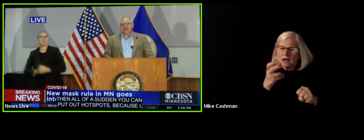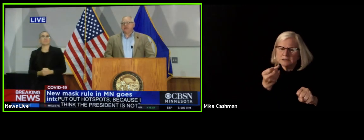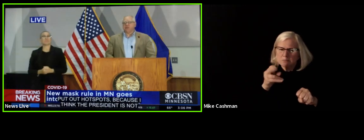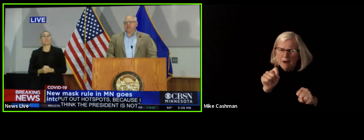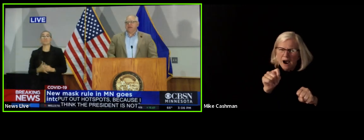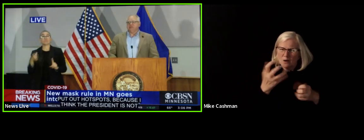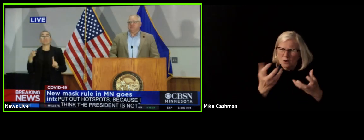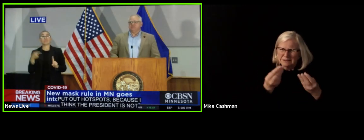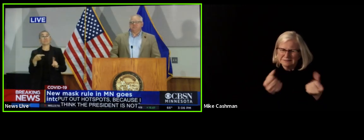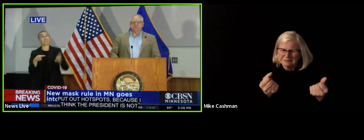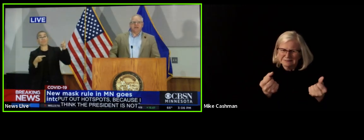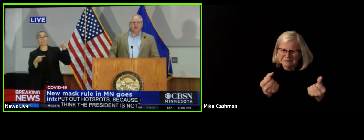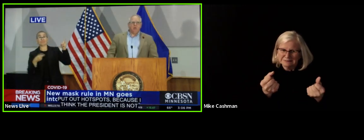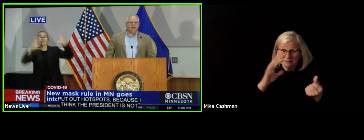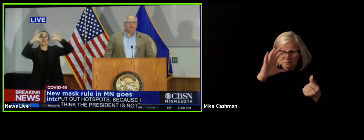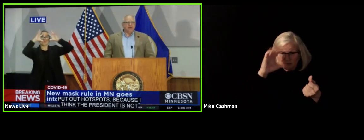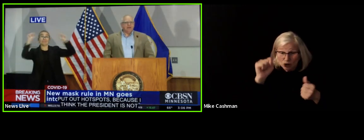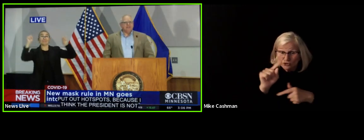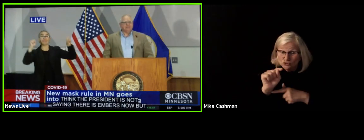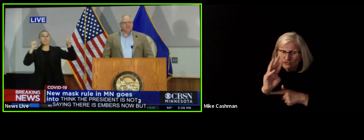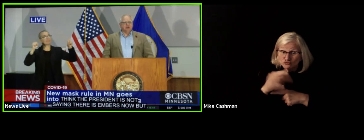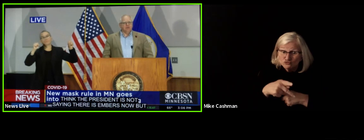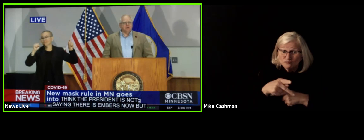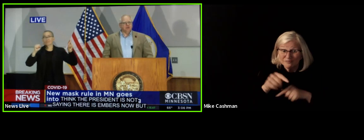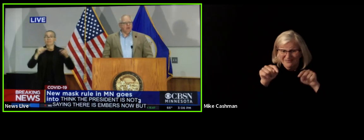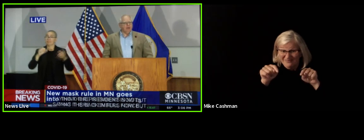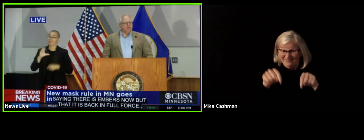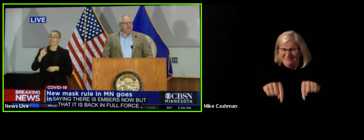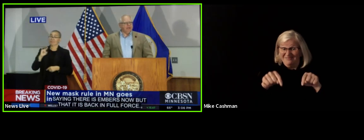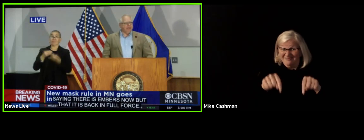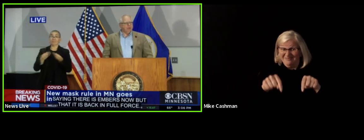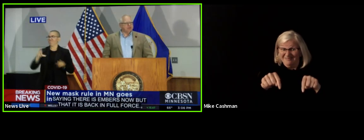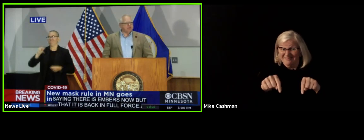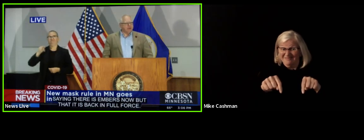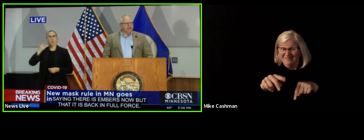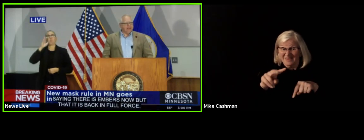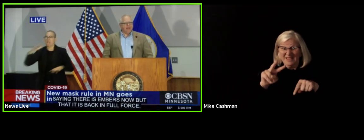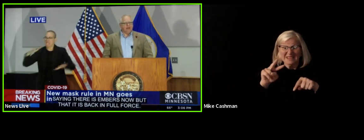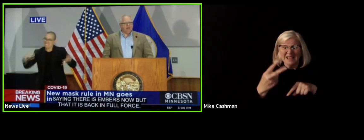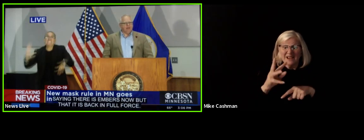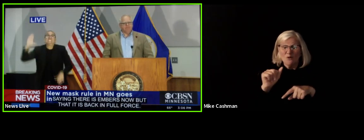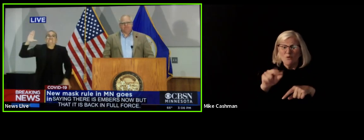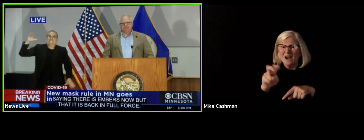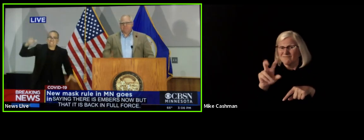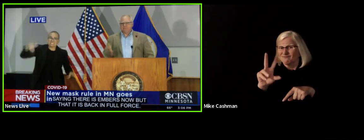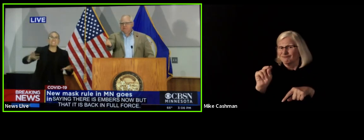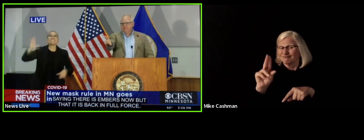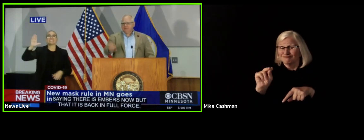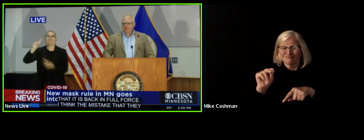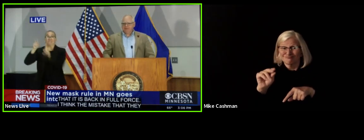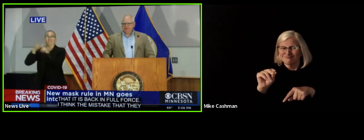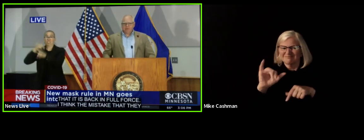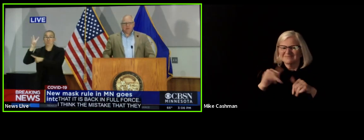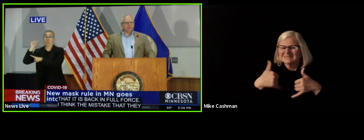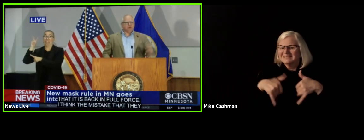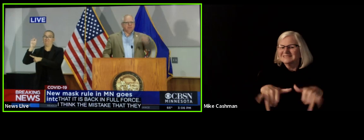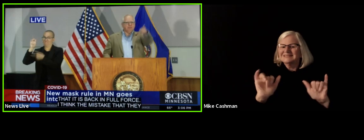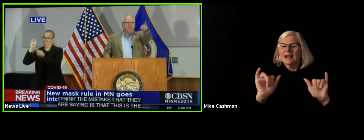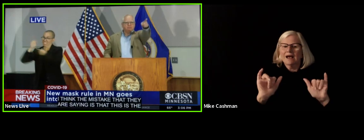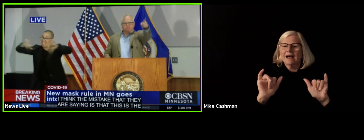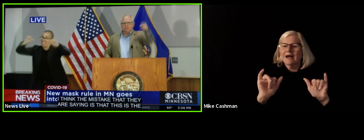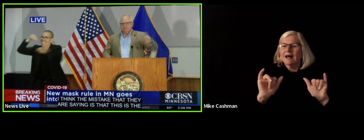mistake they're saying is this is the second wave. This is still the first wave, and we're still trying to get a handle on that. I'm